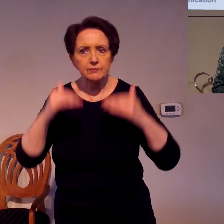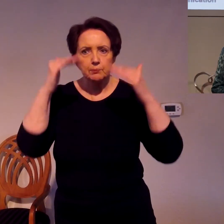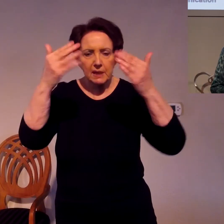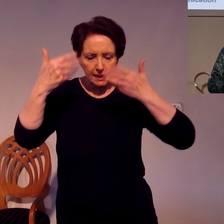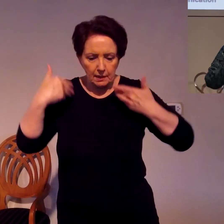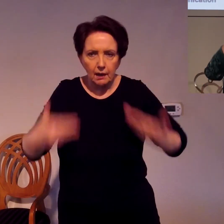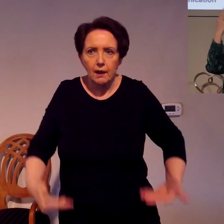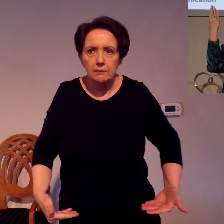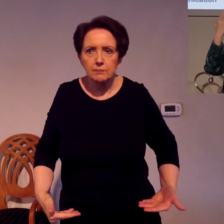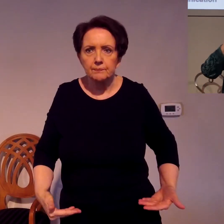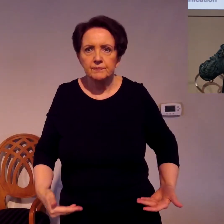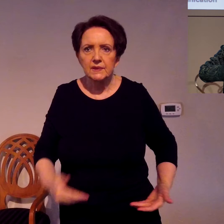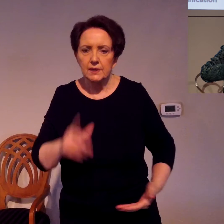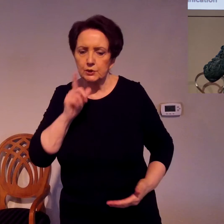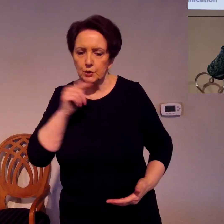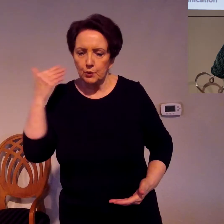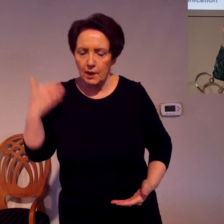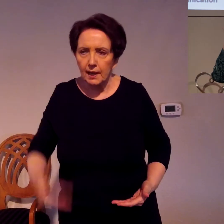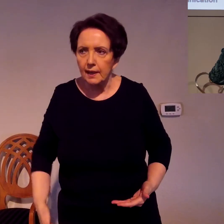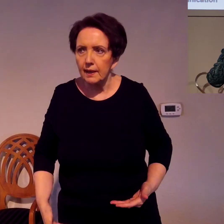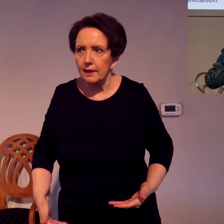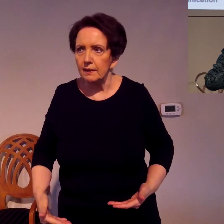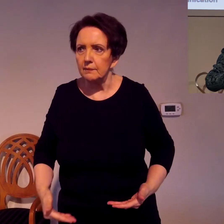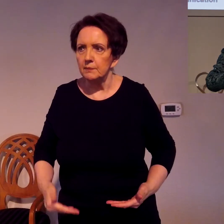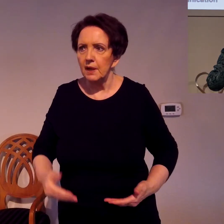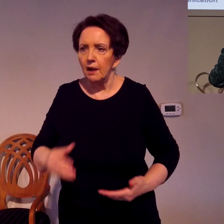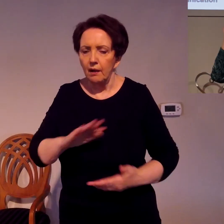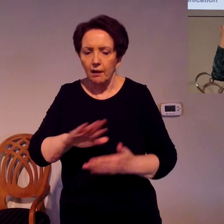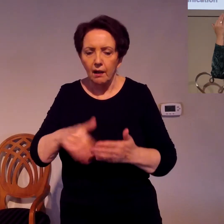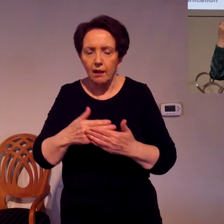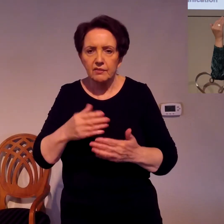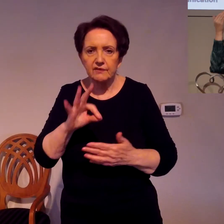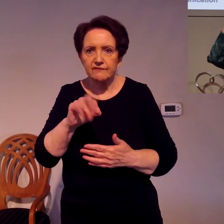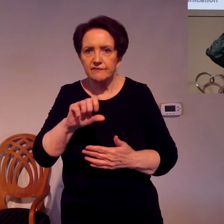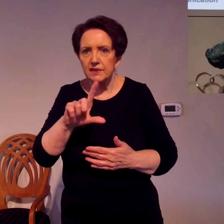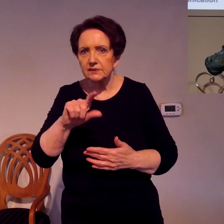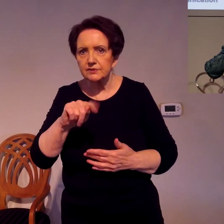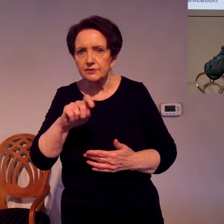am, that I am clearing out those filters and I'm